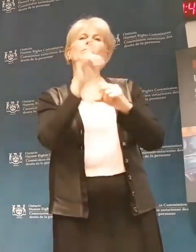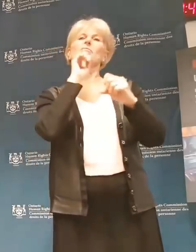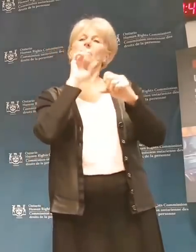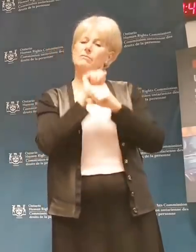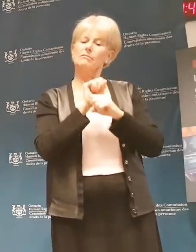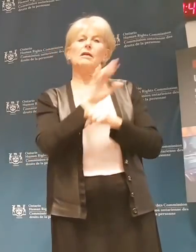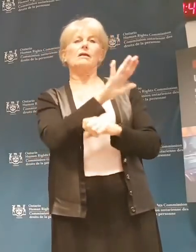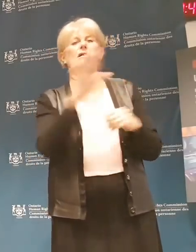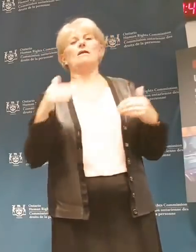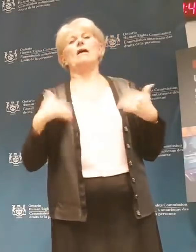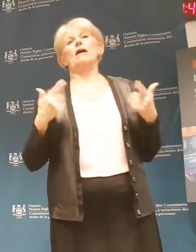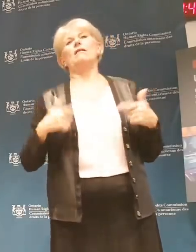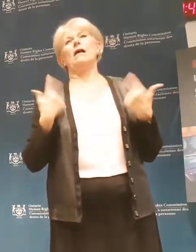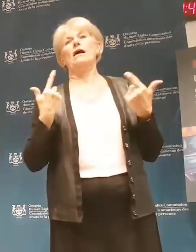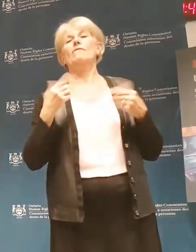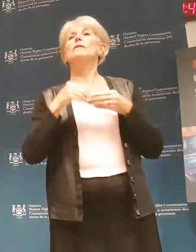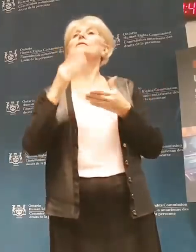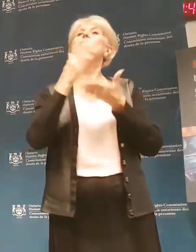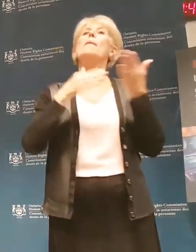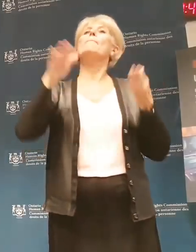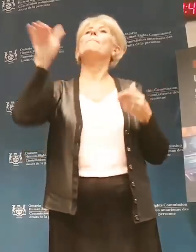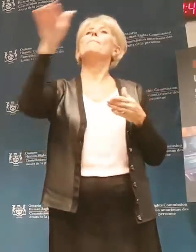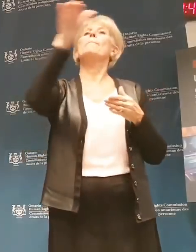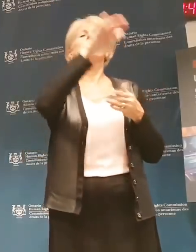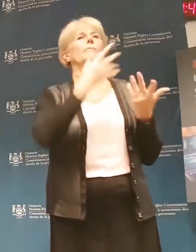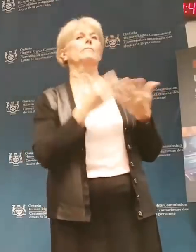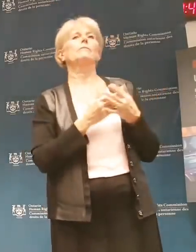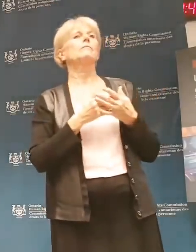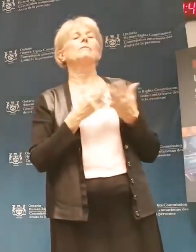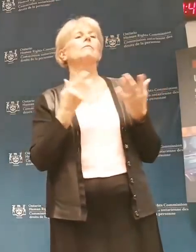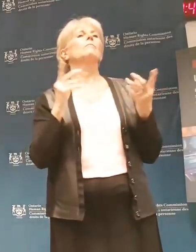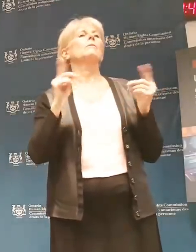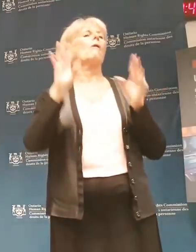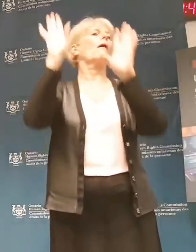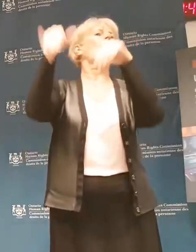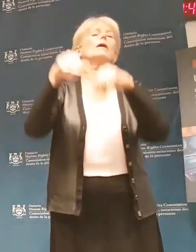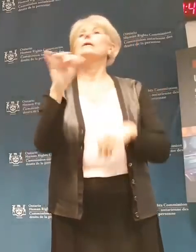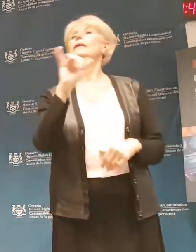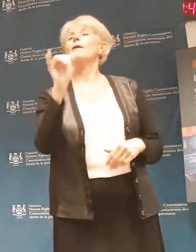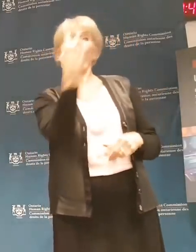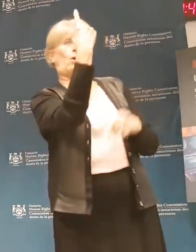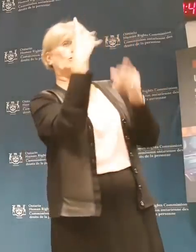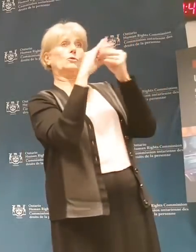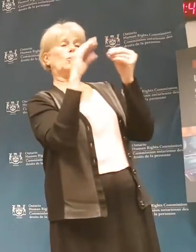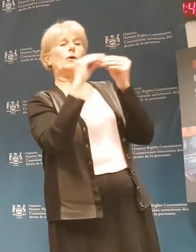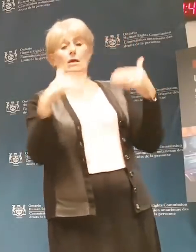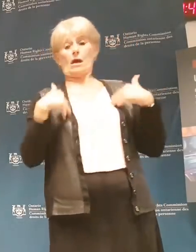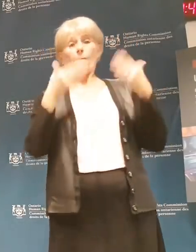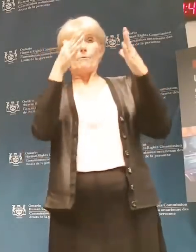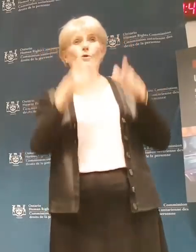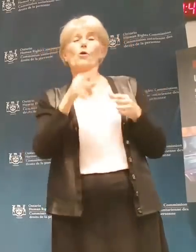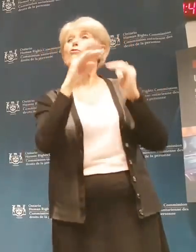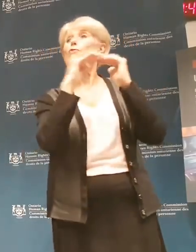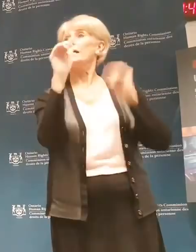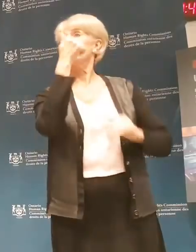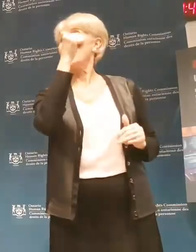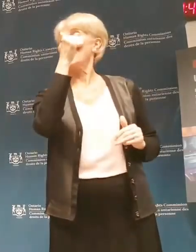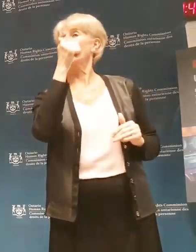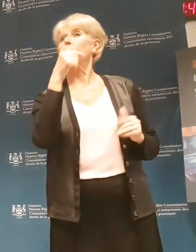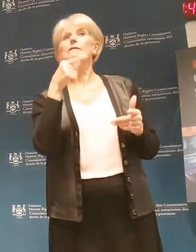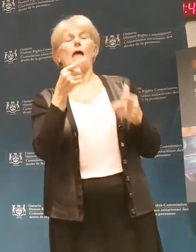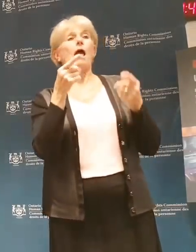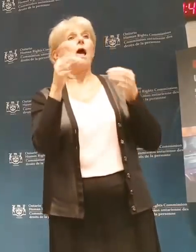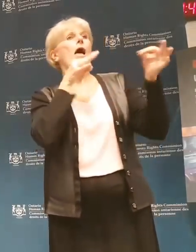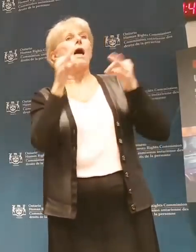young people's lives in parts of the city that too often go unheard. Take, for example, one story where a young person in grade 10 described